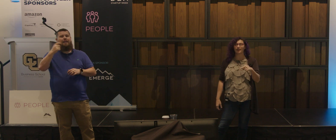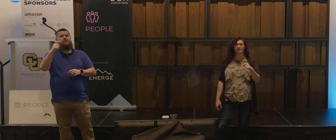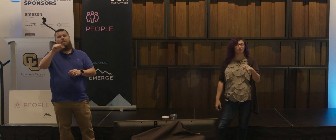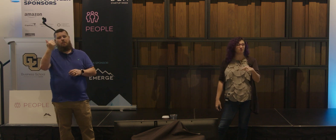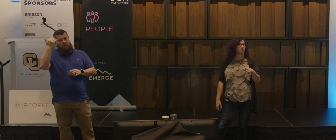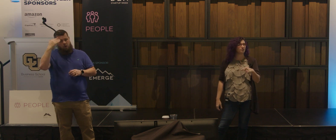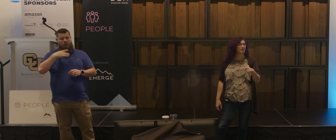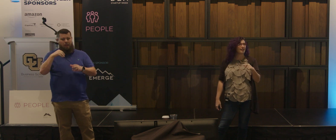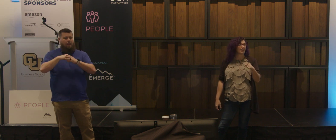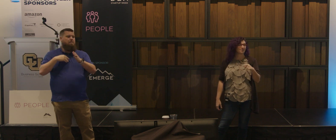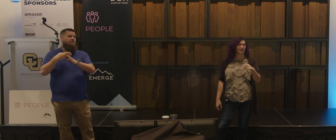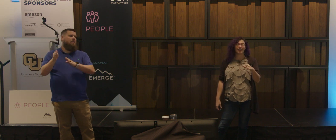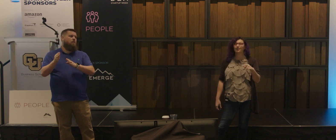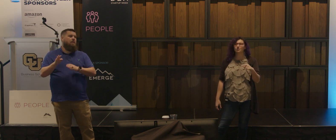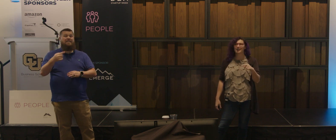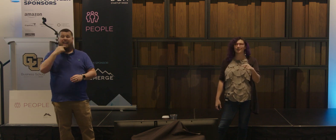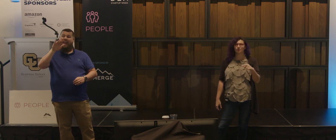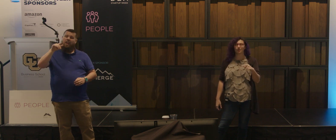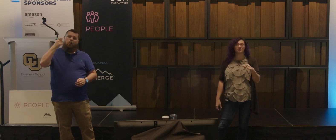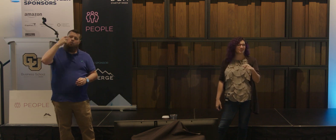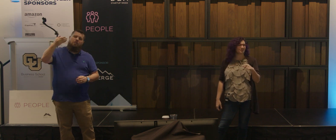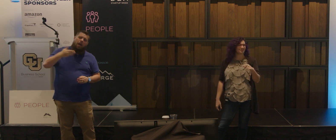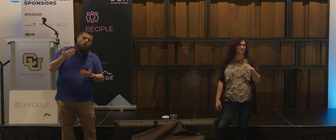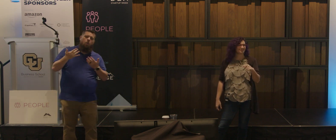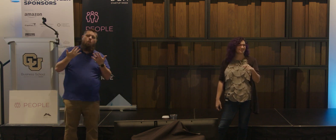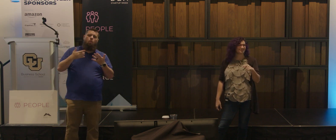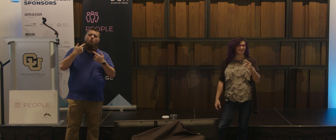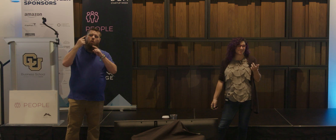know and like in my field, and I say, hey, you just hired, what worked for you?